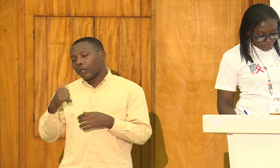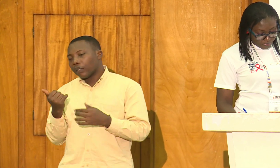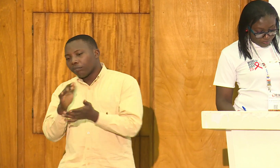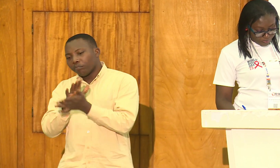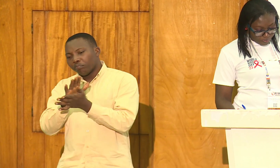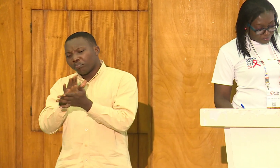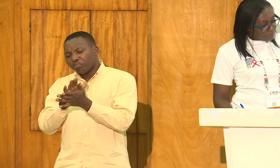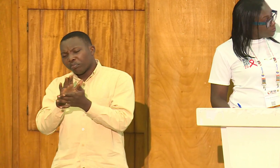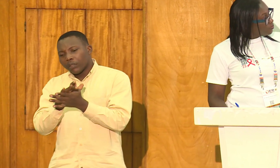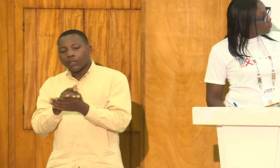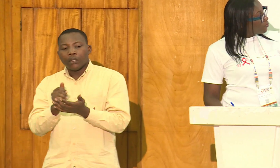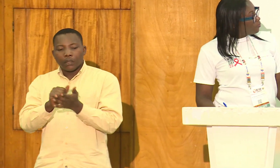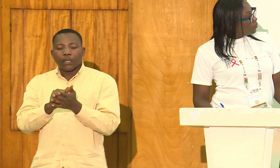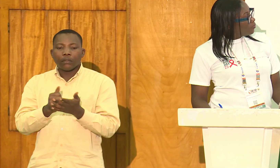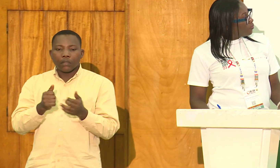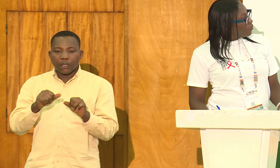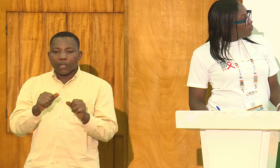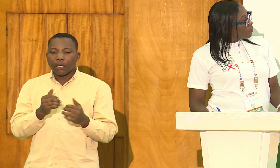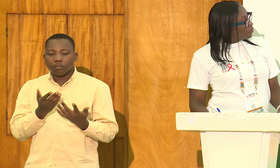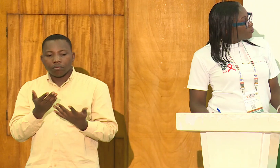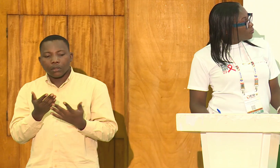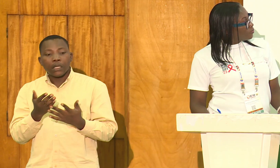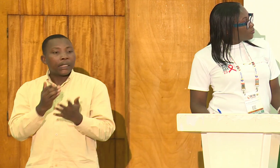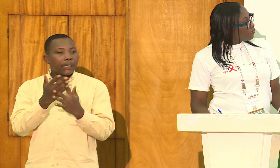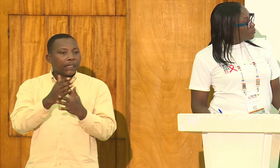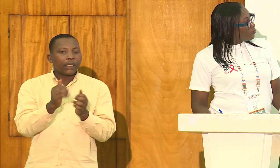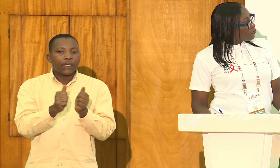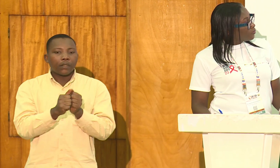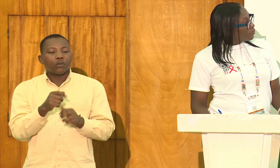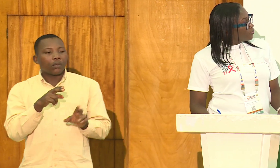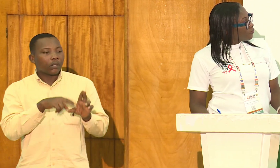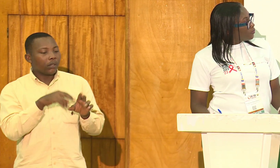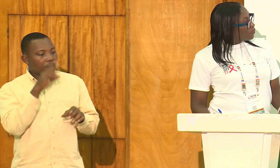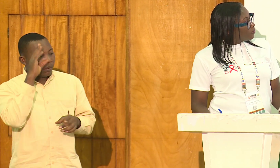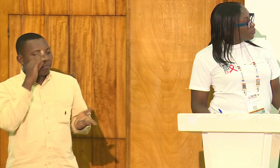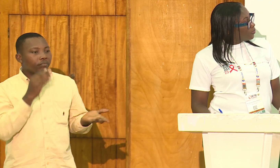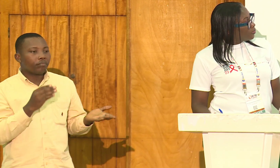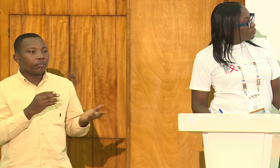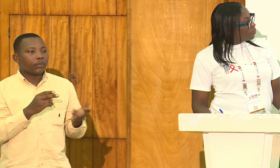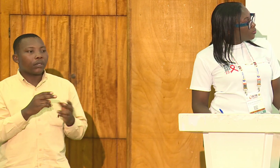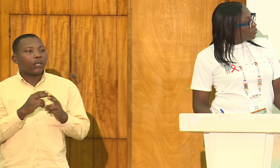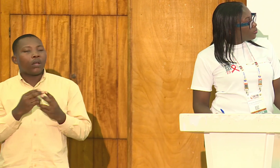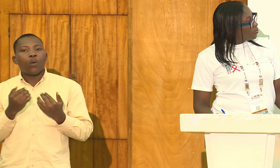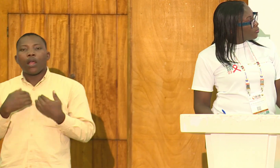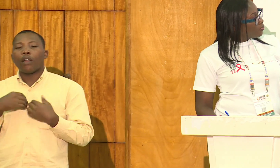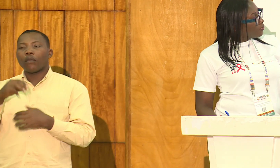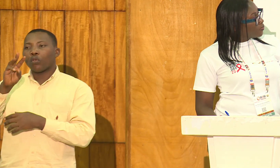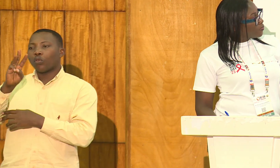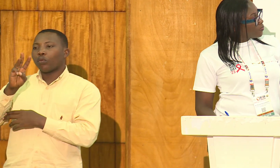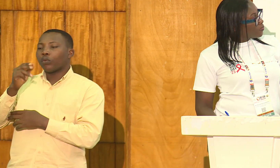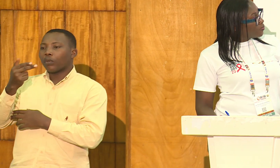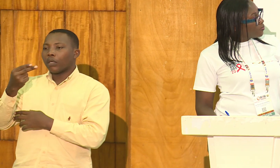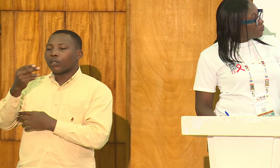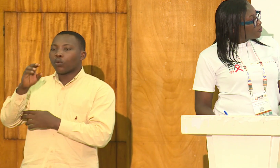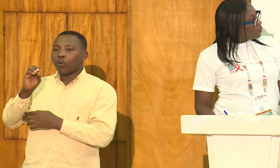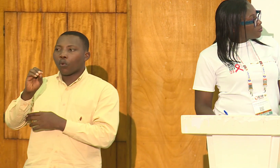to. I can share it with the chair so that these are available. But there's a WHO